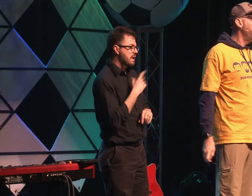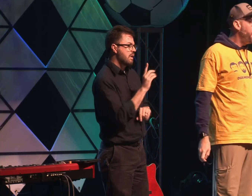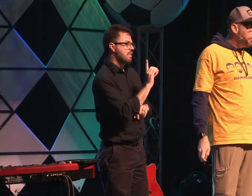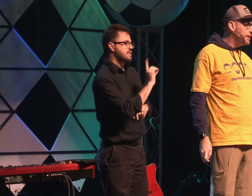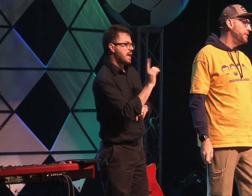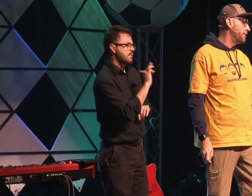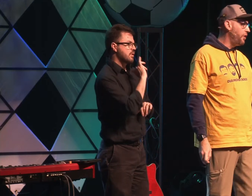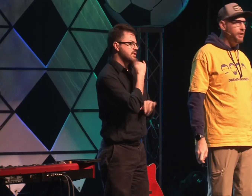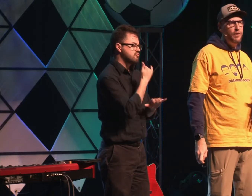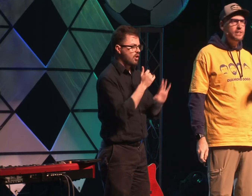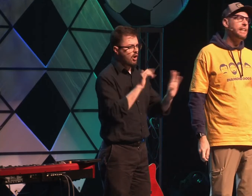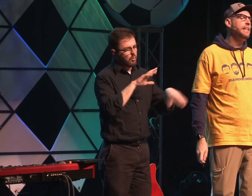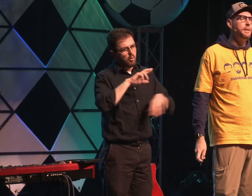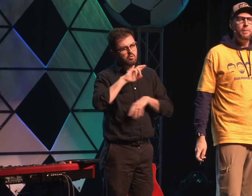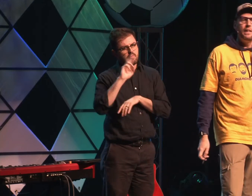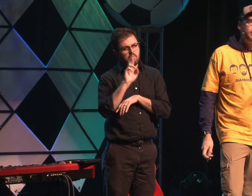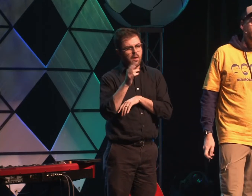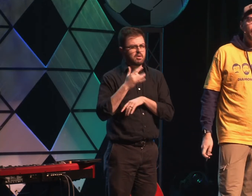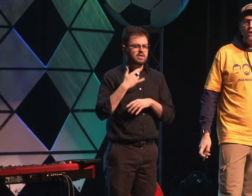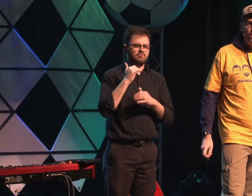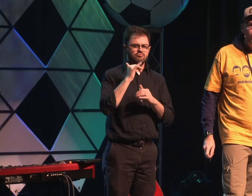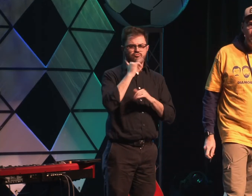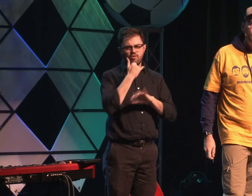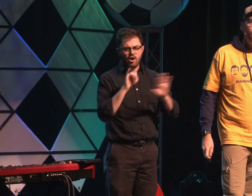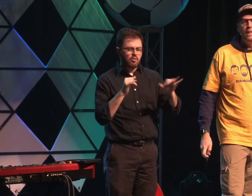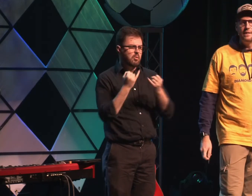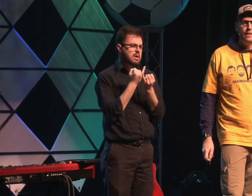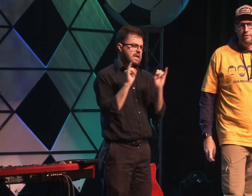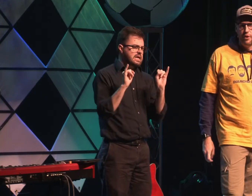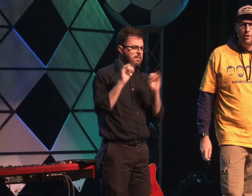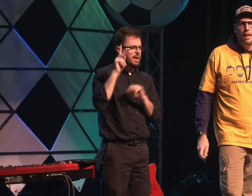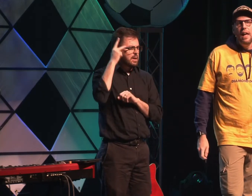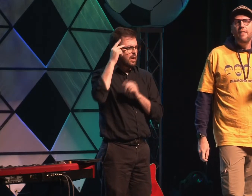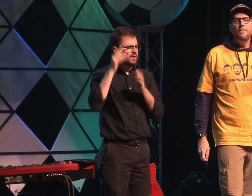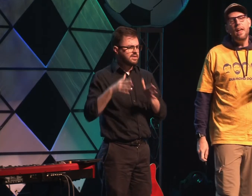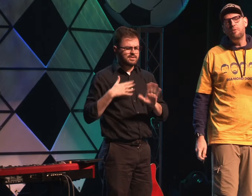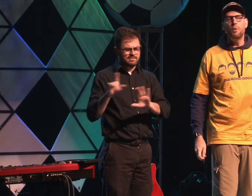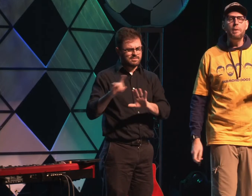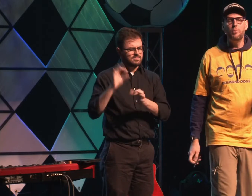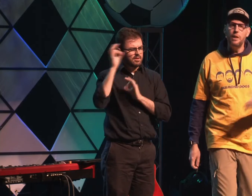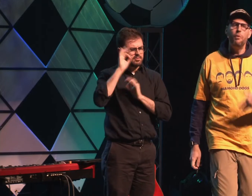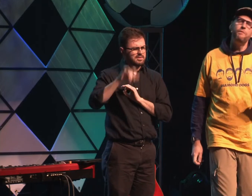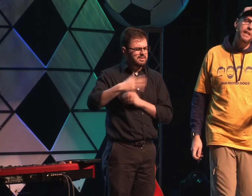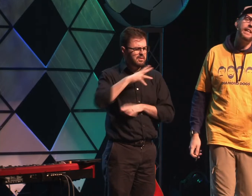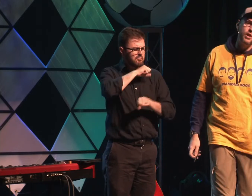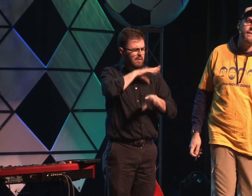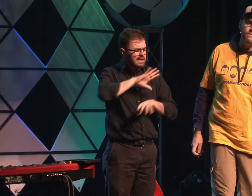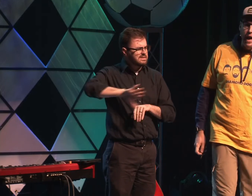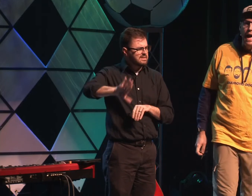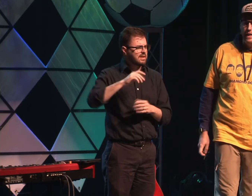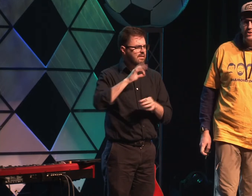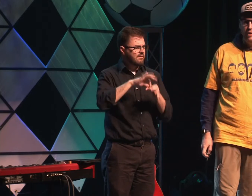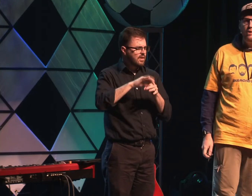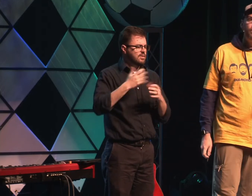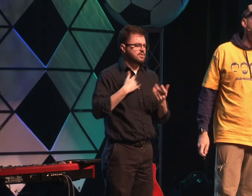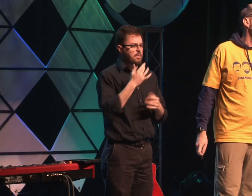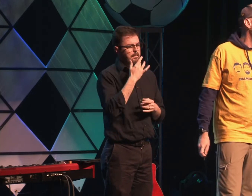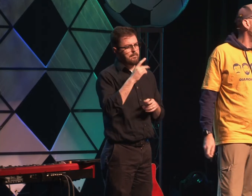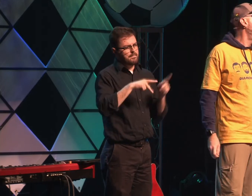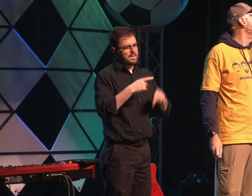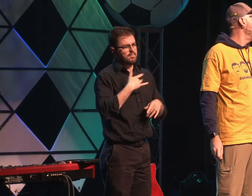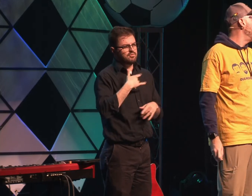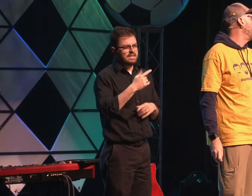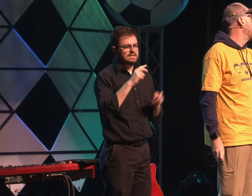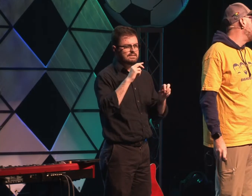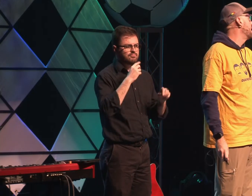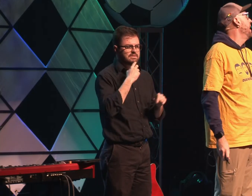like the Republicans are wrong. It feels like the independents don't have a clue that they're wasting their vote. And so people will say, well, feelings aren't facts, right? Or it feels like a